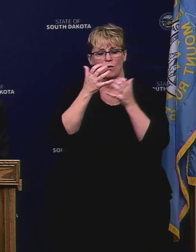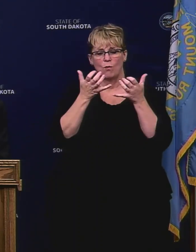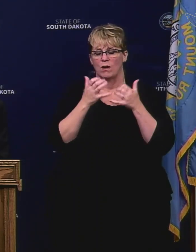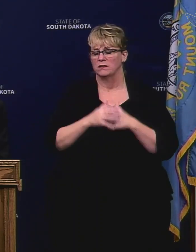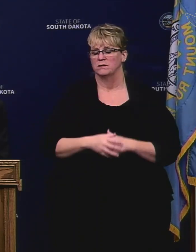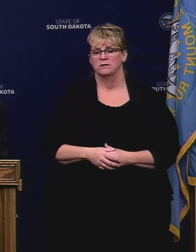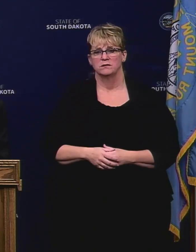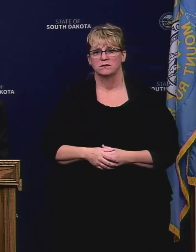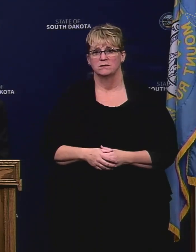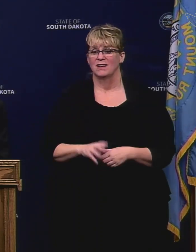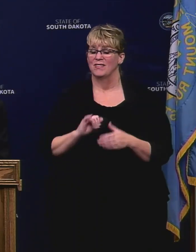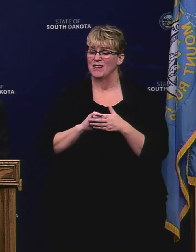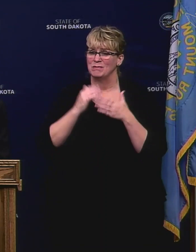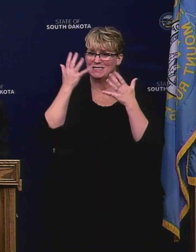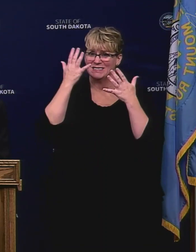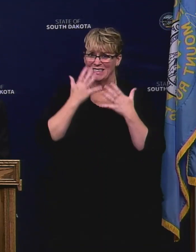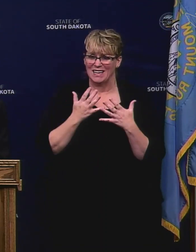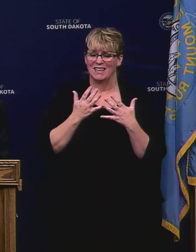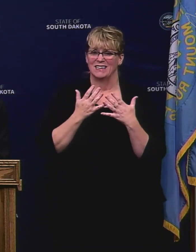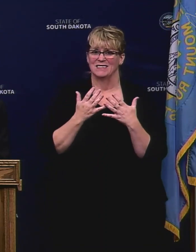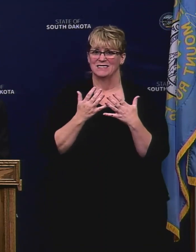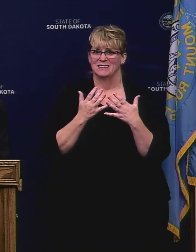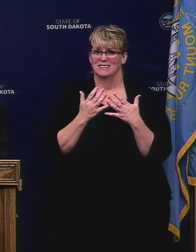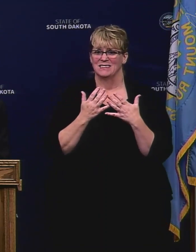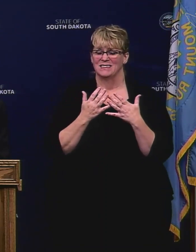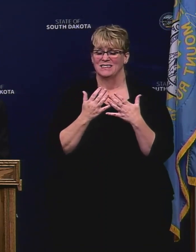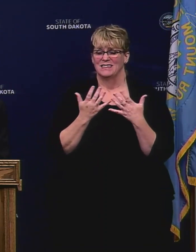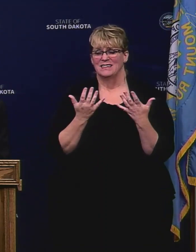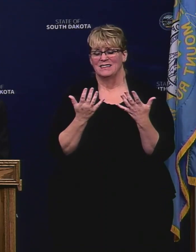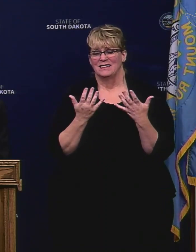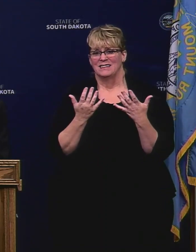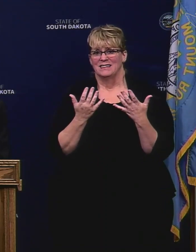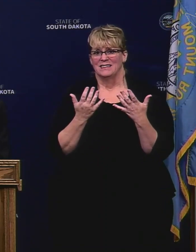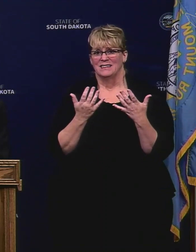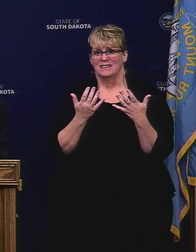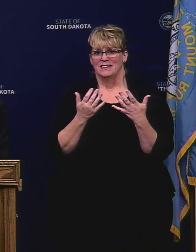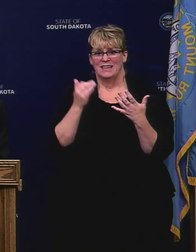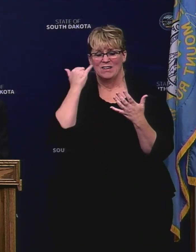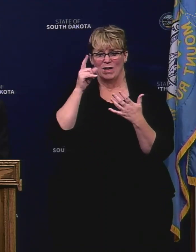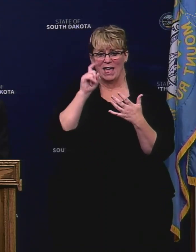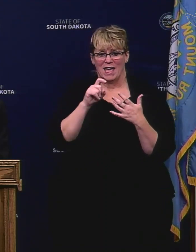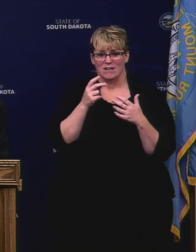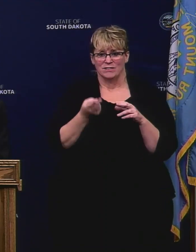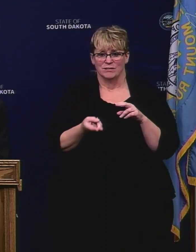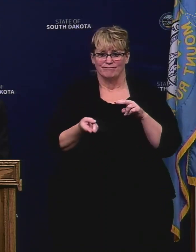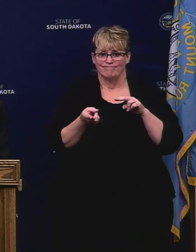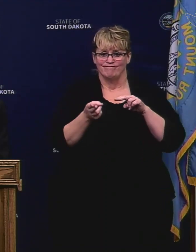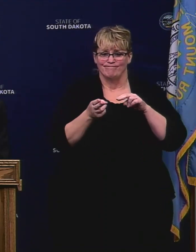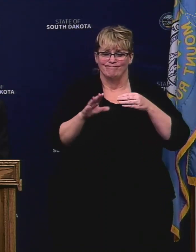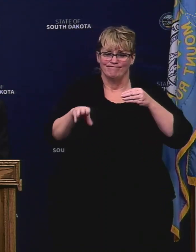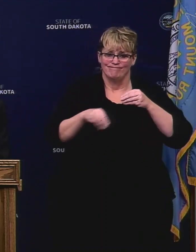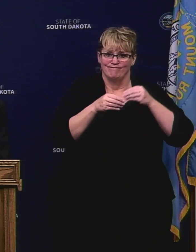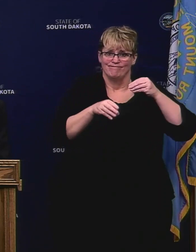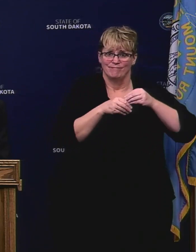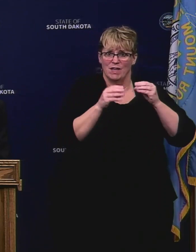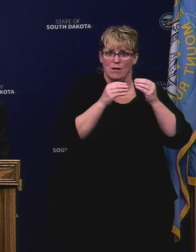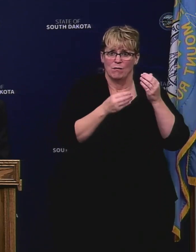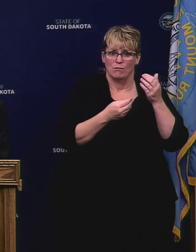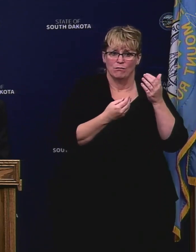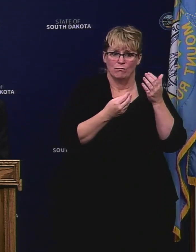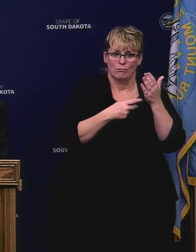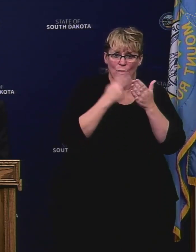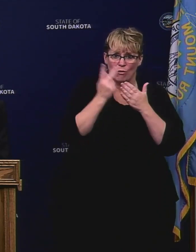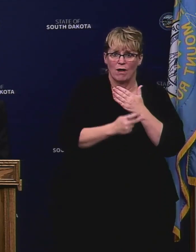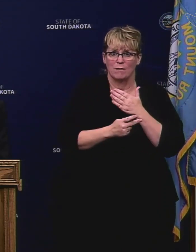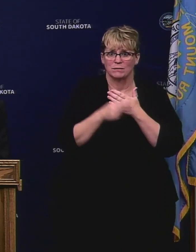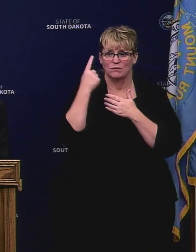would be the unfortunate event that we would have to grow government in our state in order to utilize those